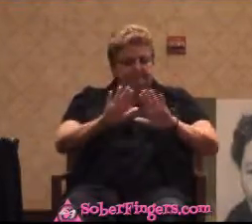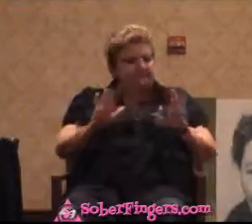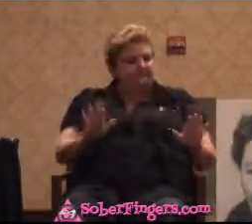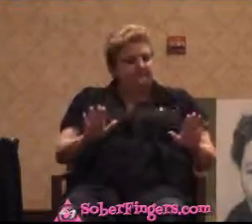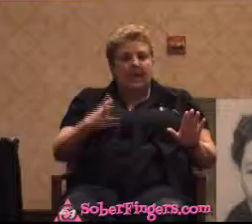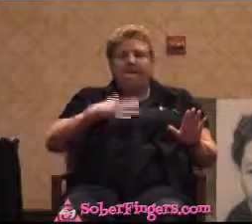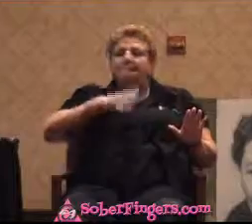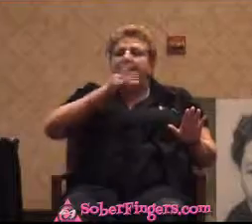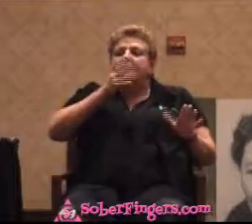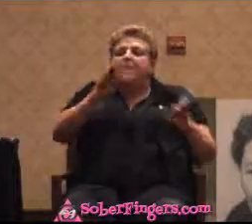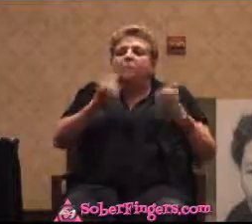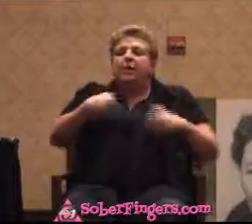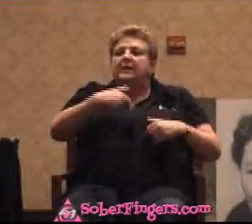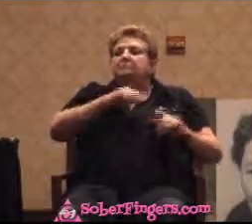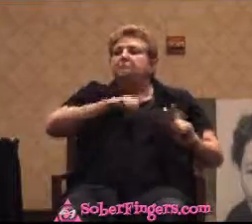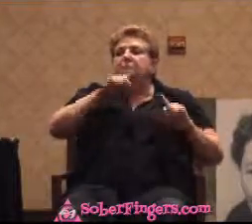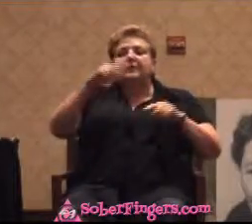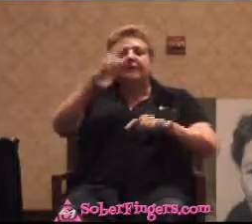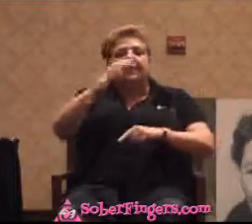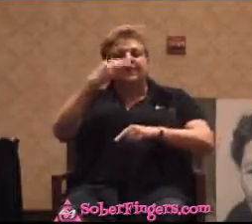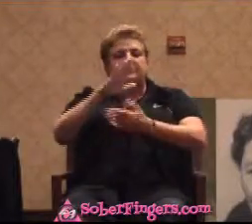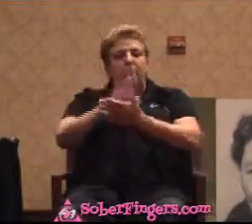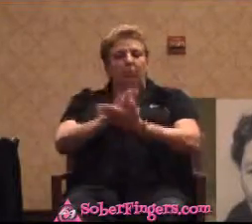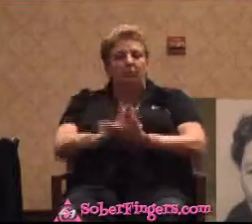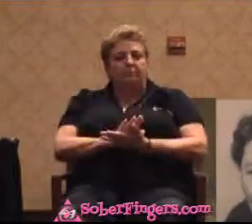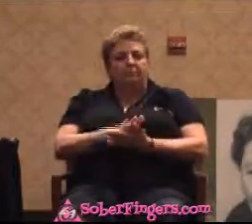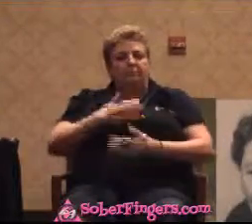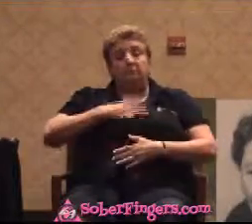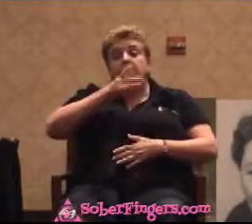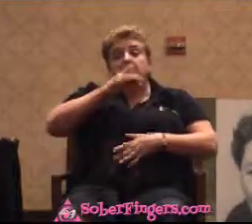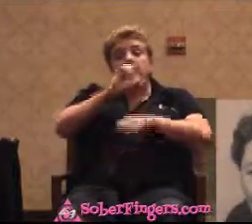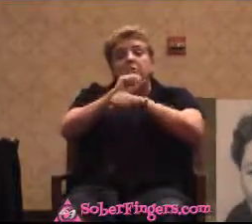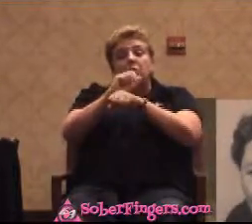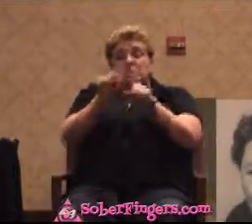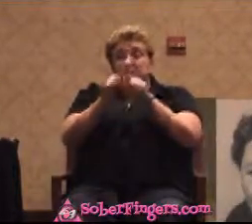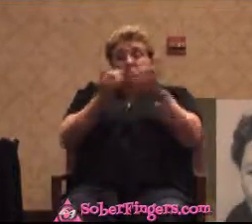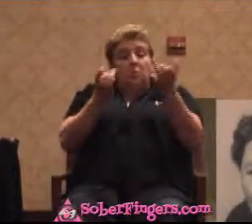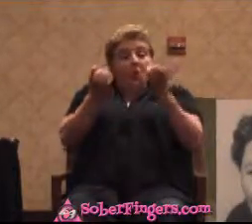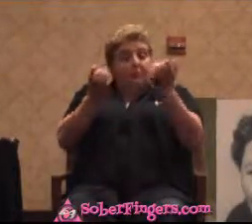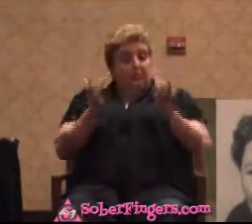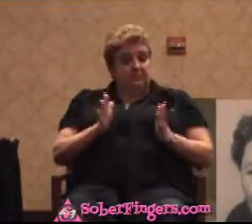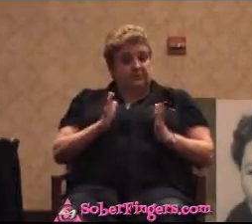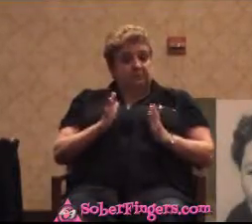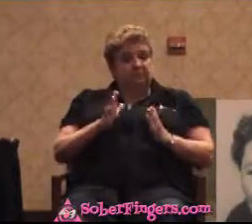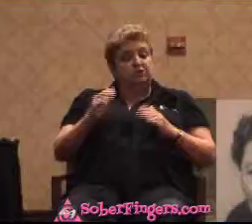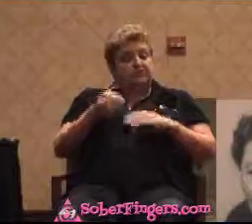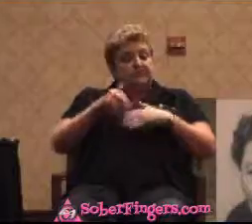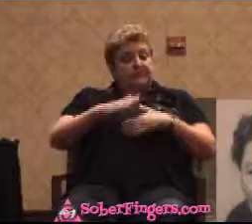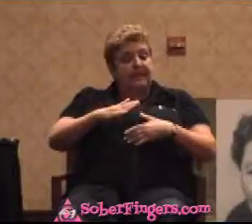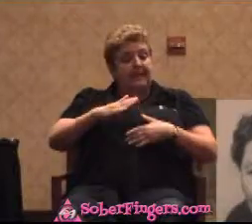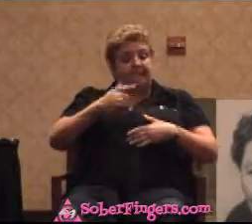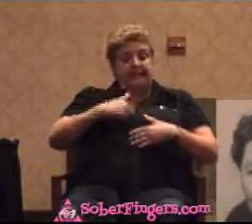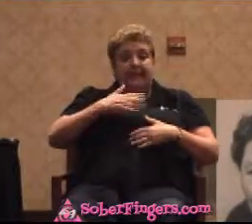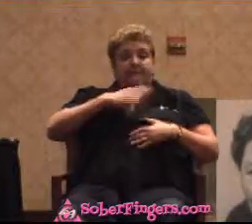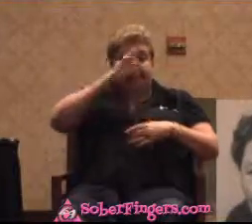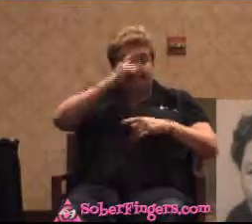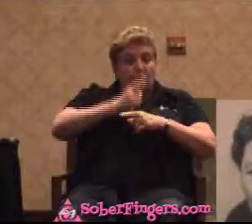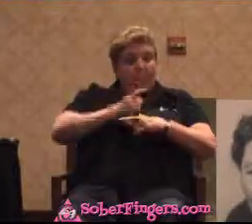go to Catholic schools. My mother worked as a waitress, and she sent my brother and my sister and myself to private schools. And